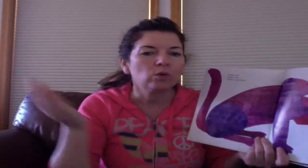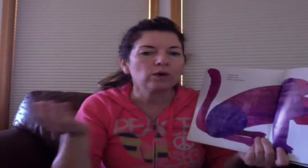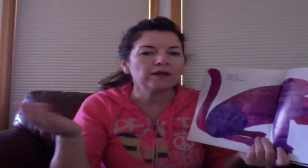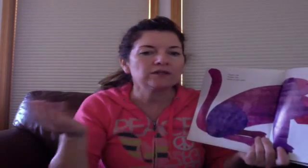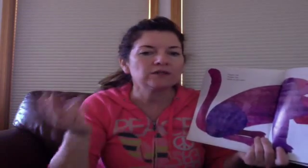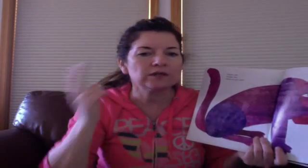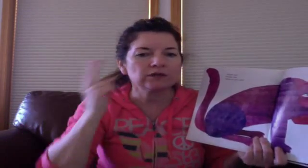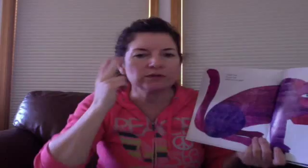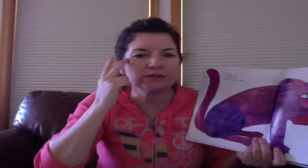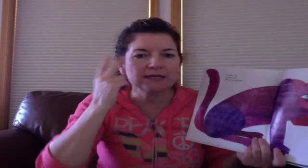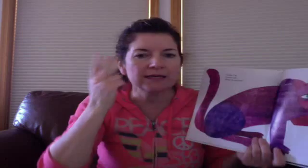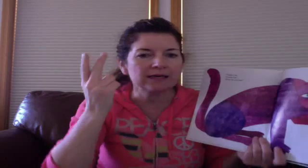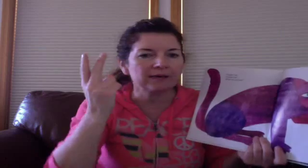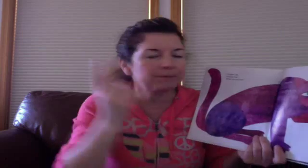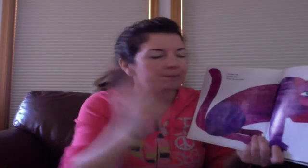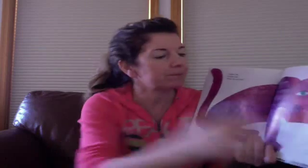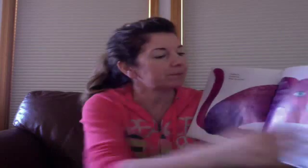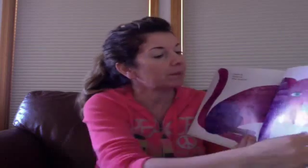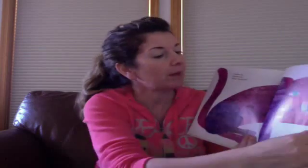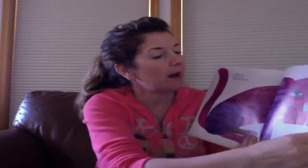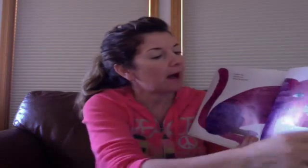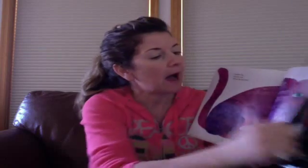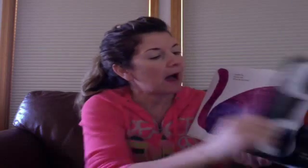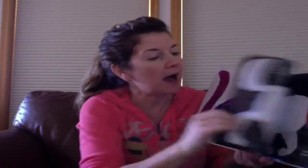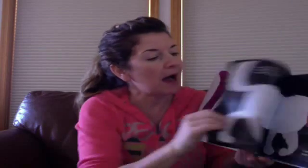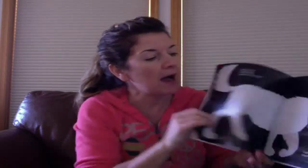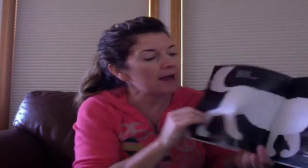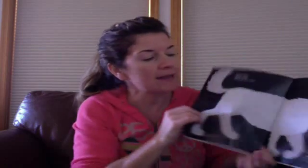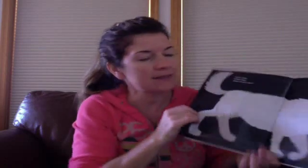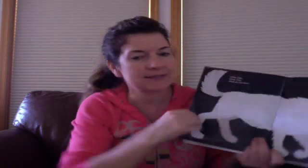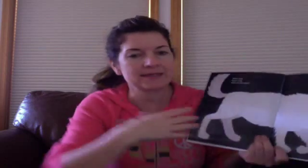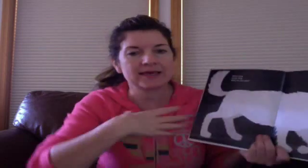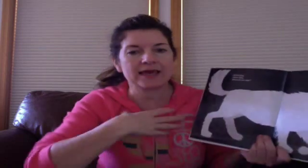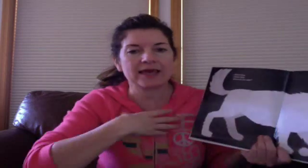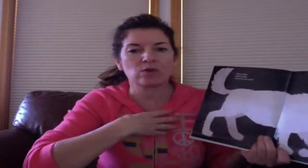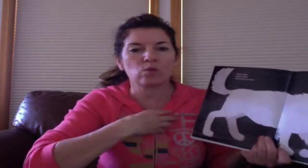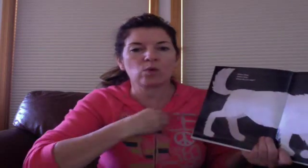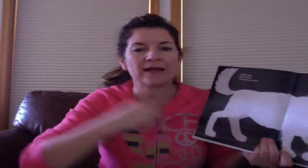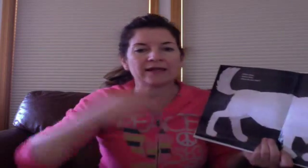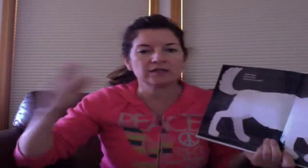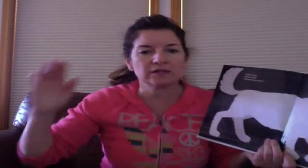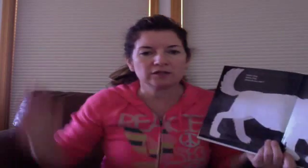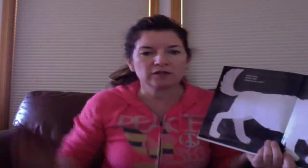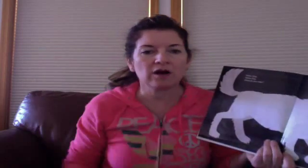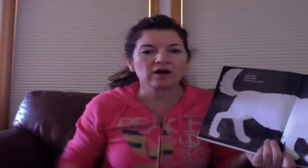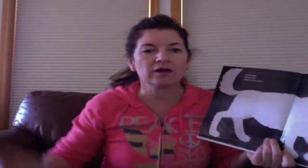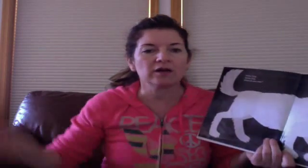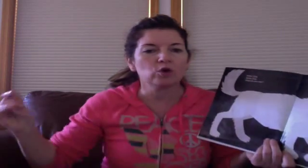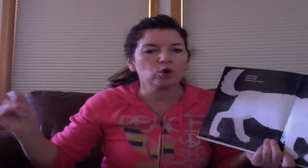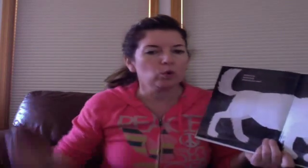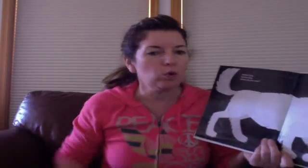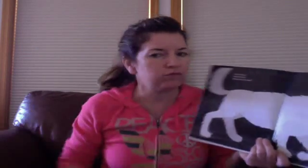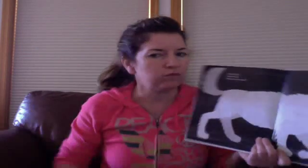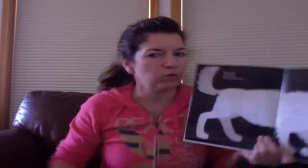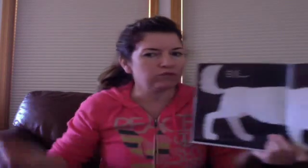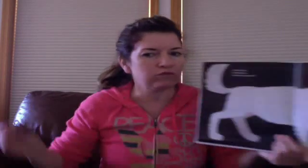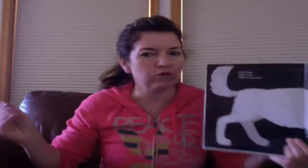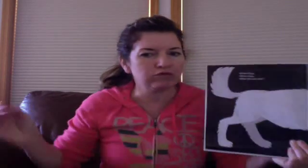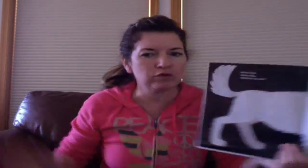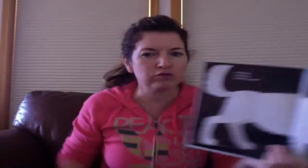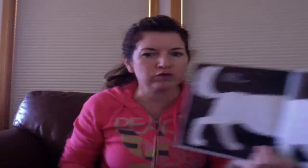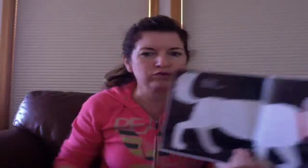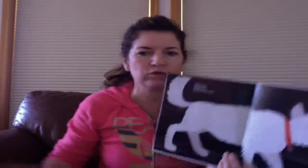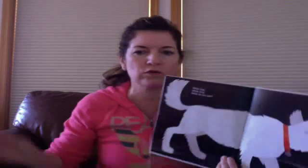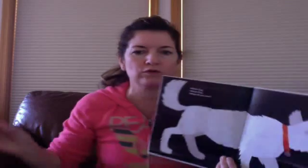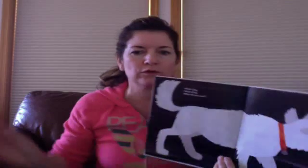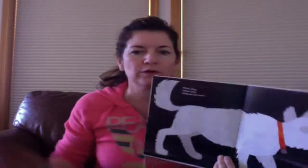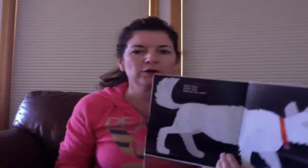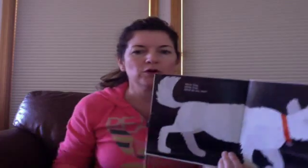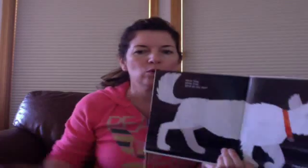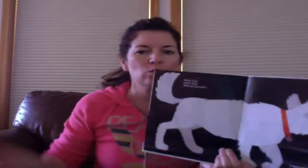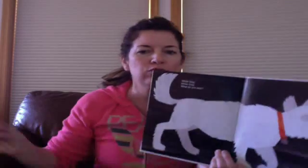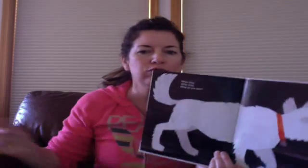what do you see? I see a white dog. Woof, woof, woof, woof, woof, woof, woof, woof, woof,